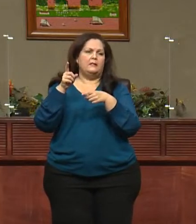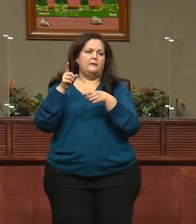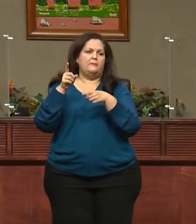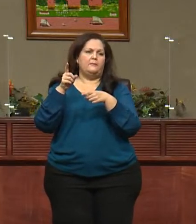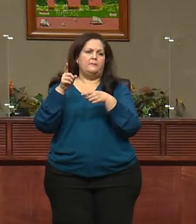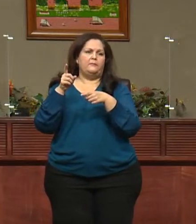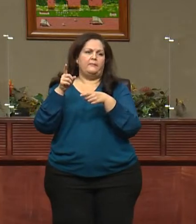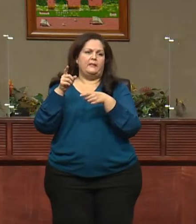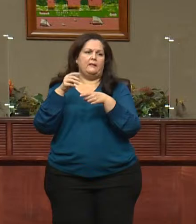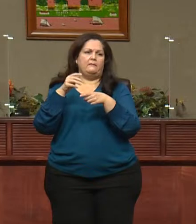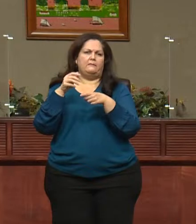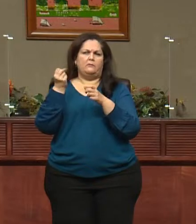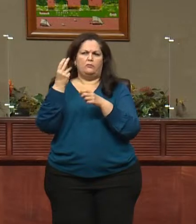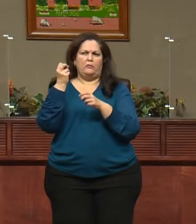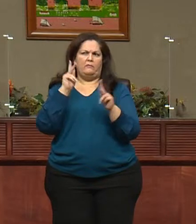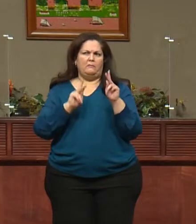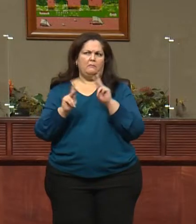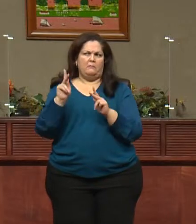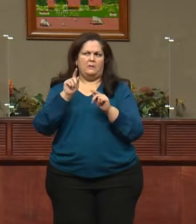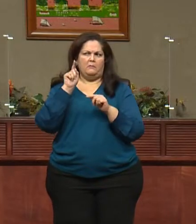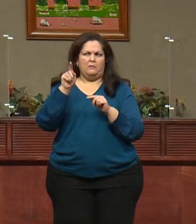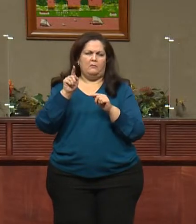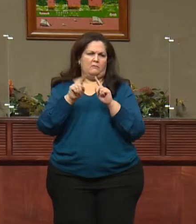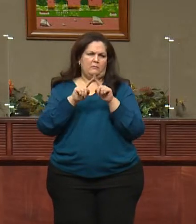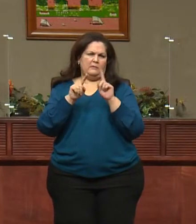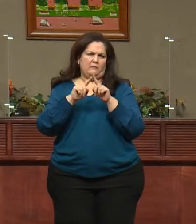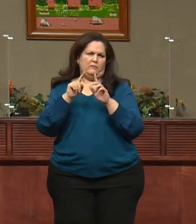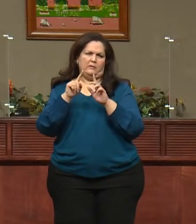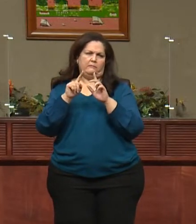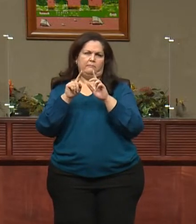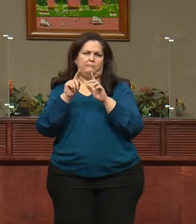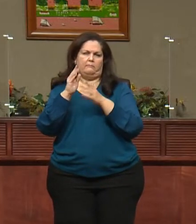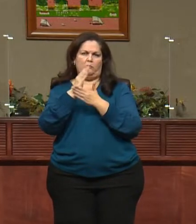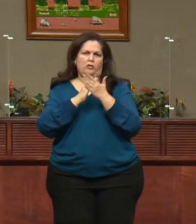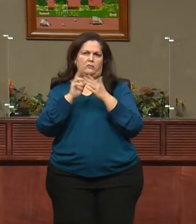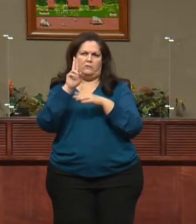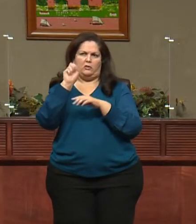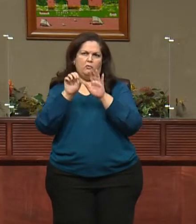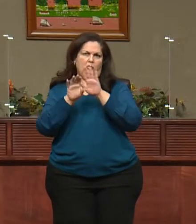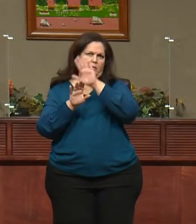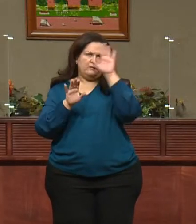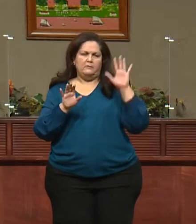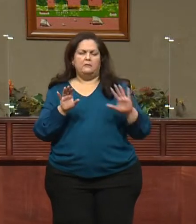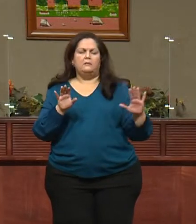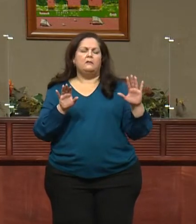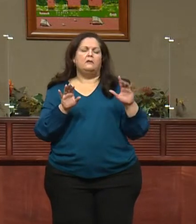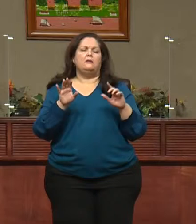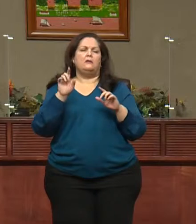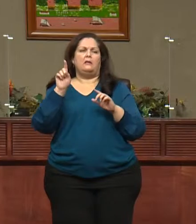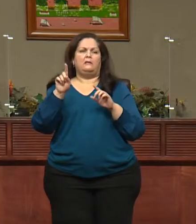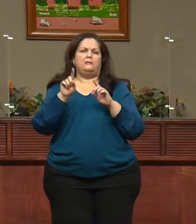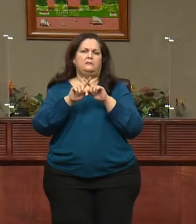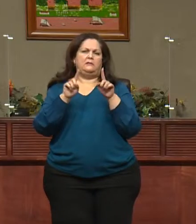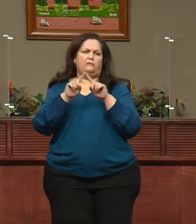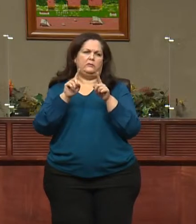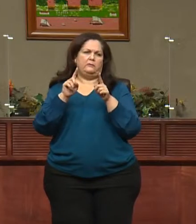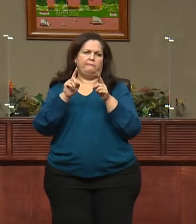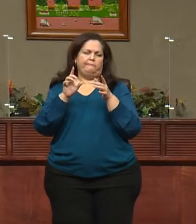has a membership of 12 individuals from around the country, and then some various